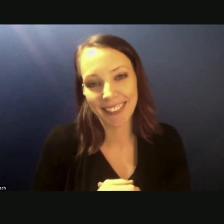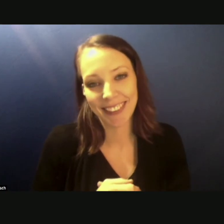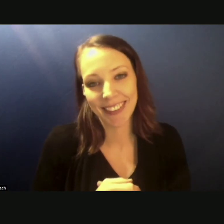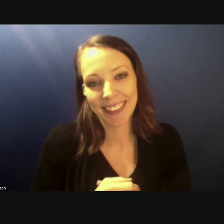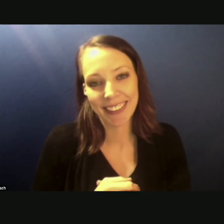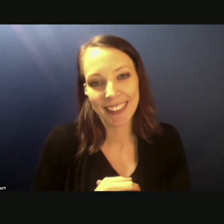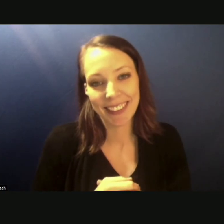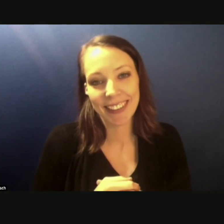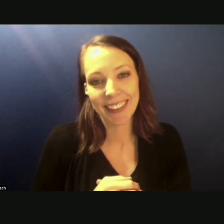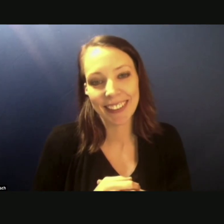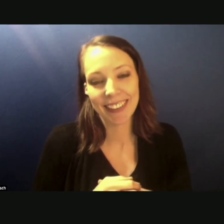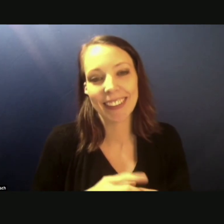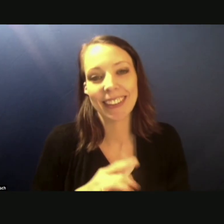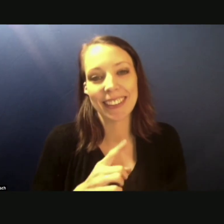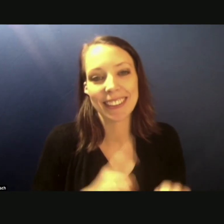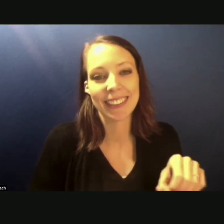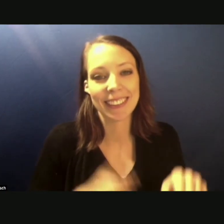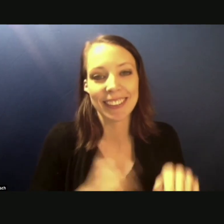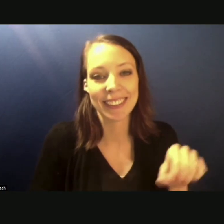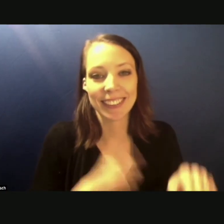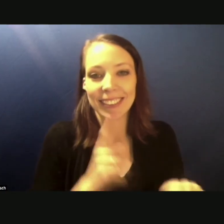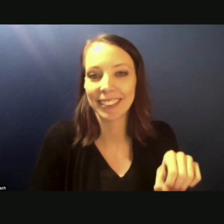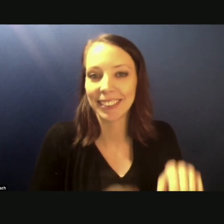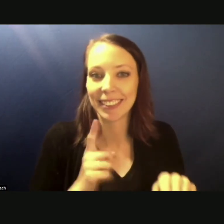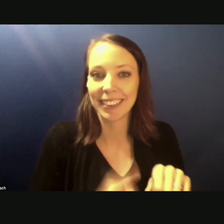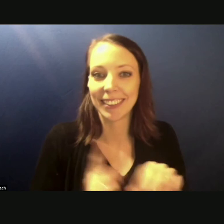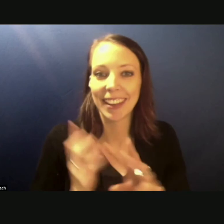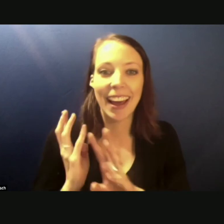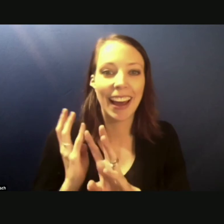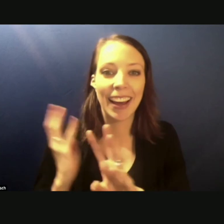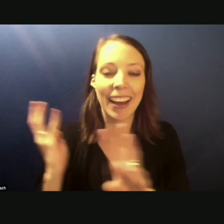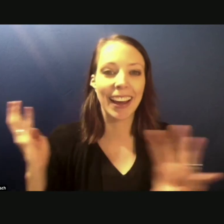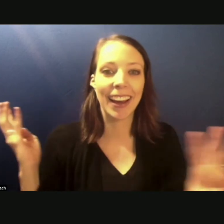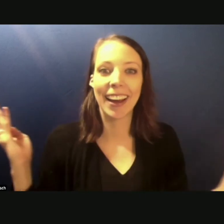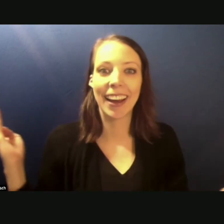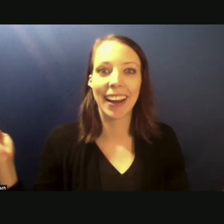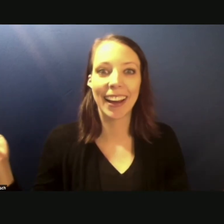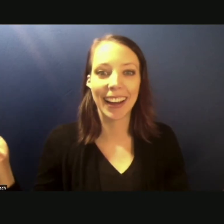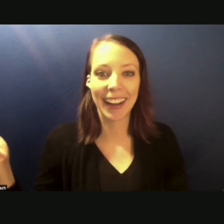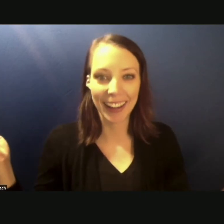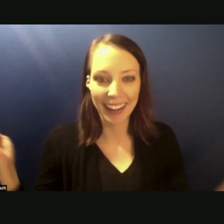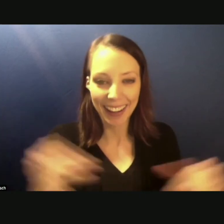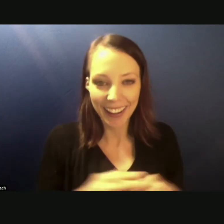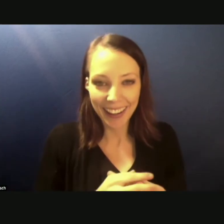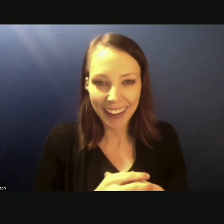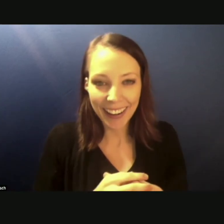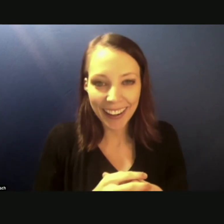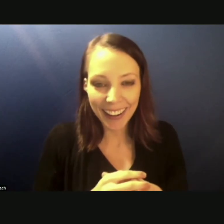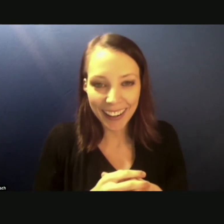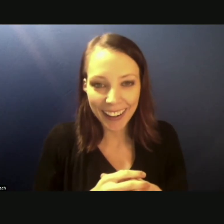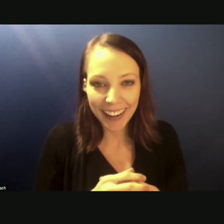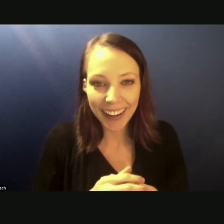so I just kept slicing, and it was slicing. I was like, oh my word, So I was keeping an eye on everything, and I had